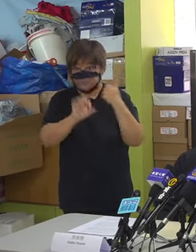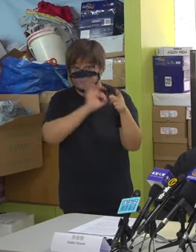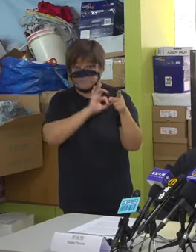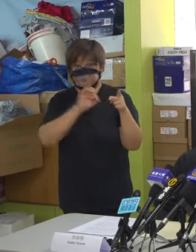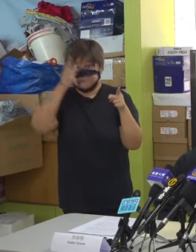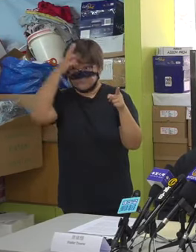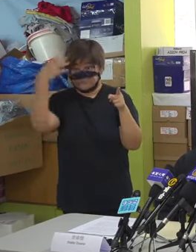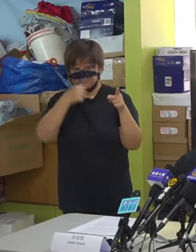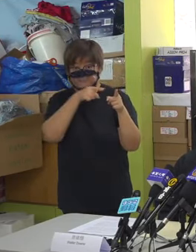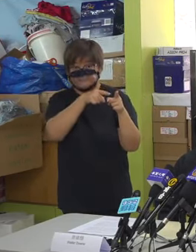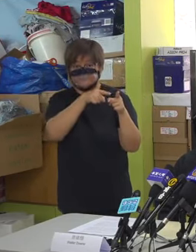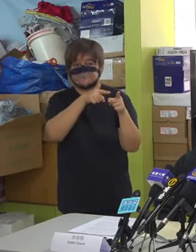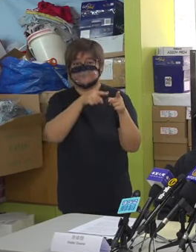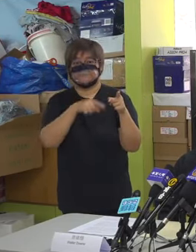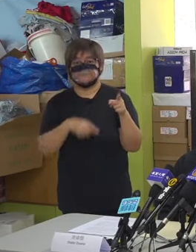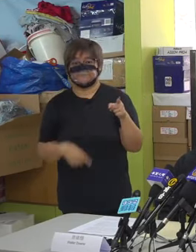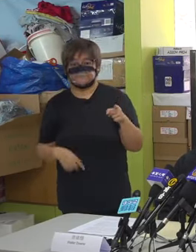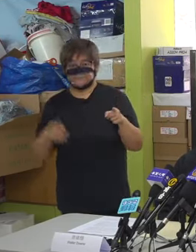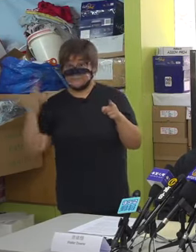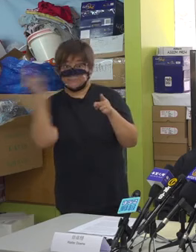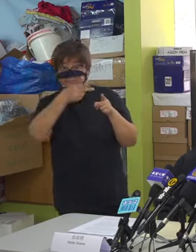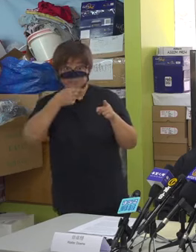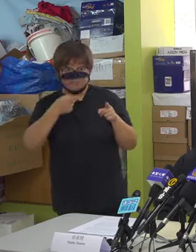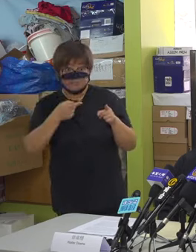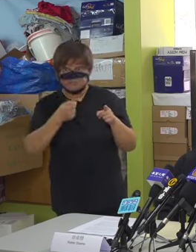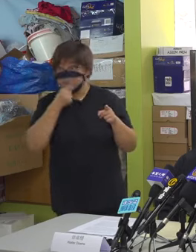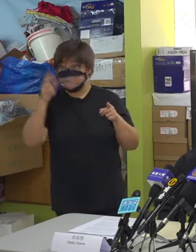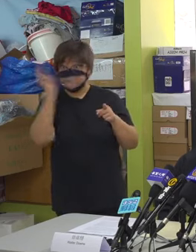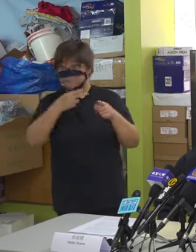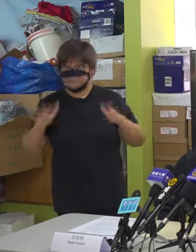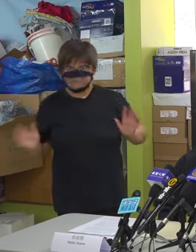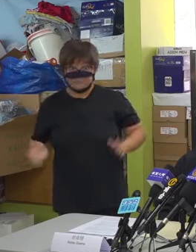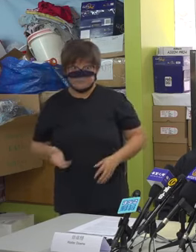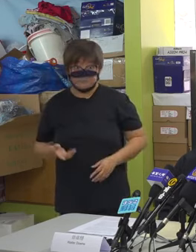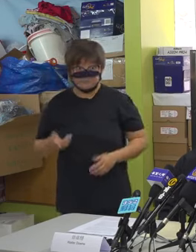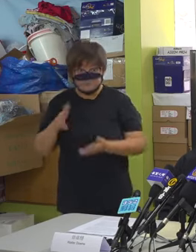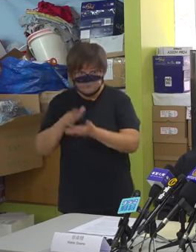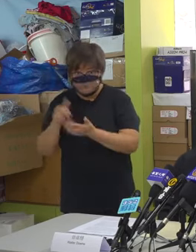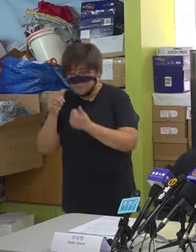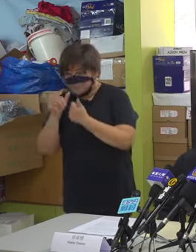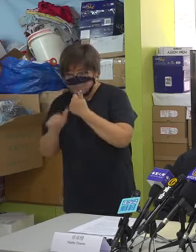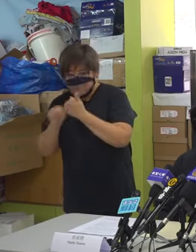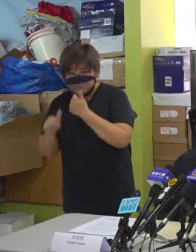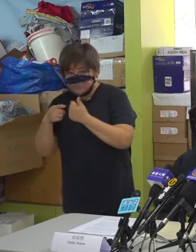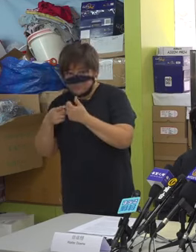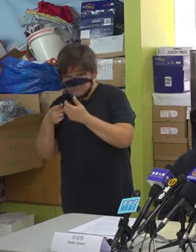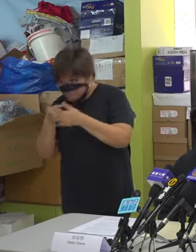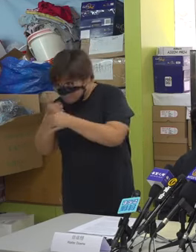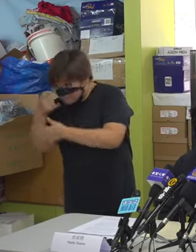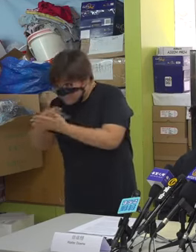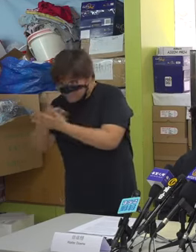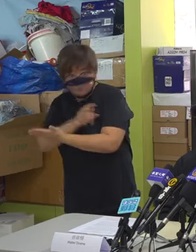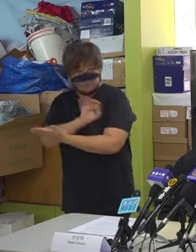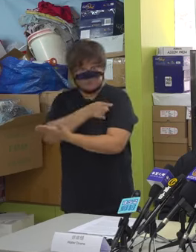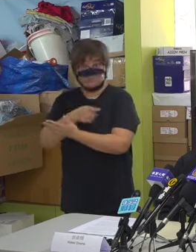which this action totally ignores the legal proceeding of the Legislative Council, which further reduces the